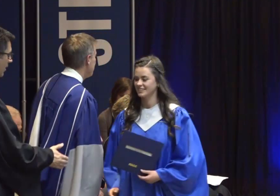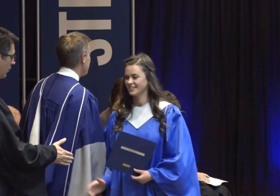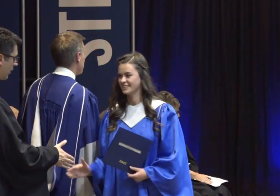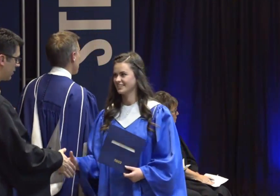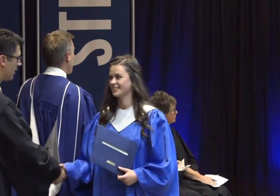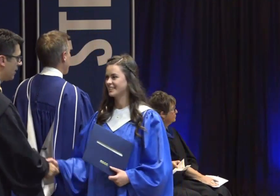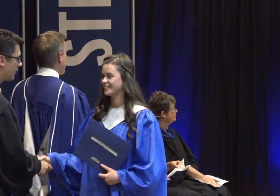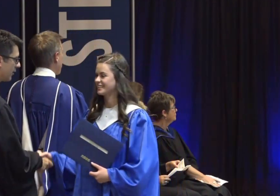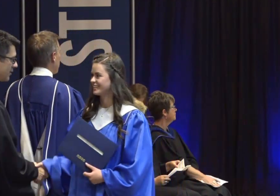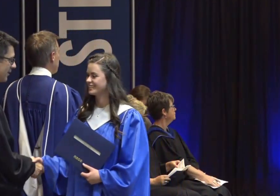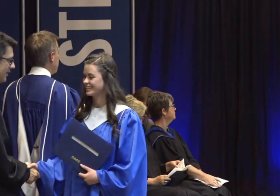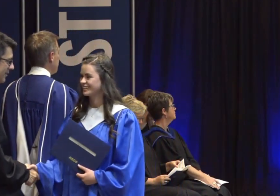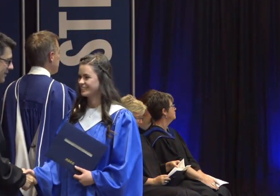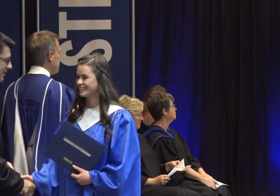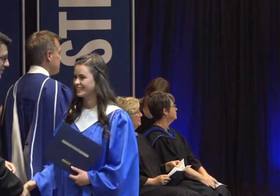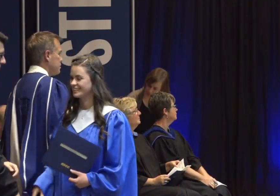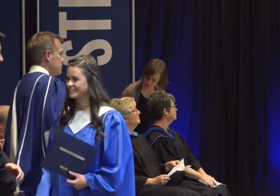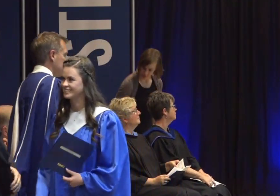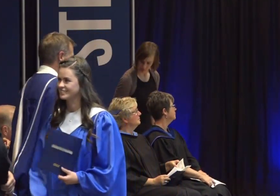Elijah Soller.